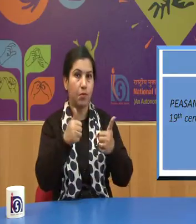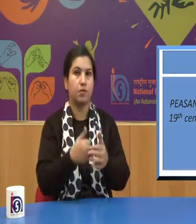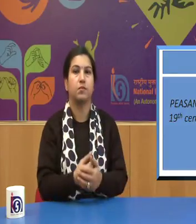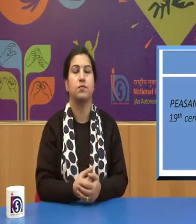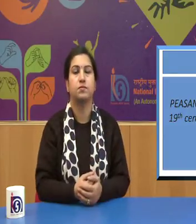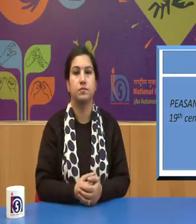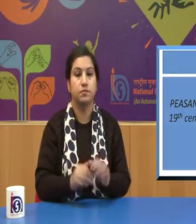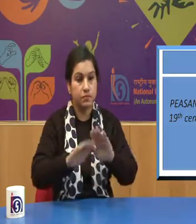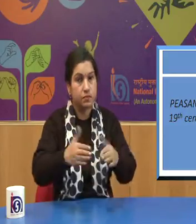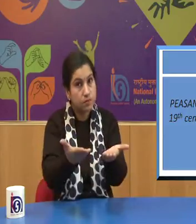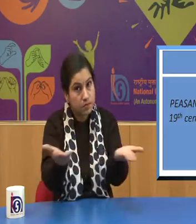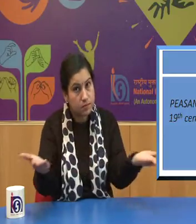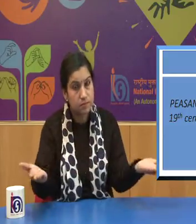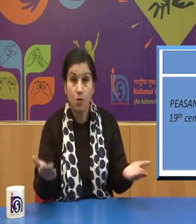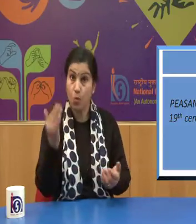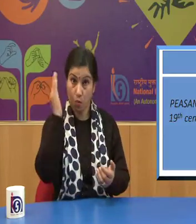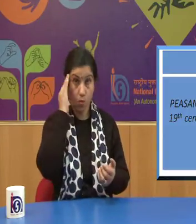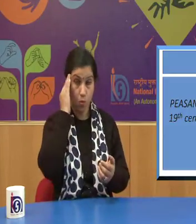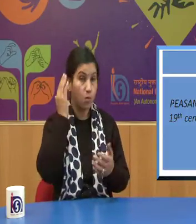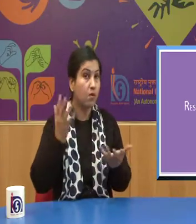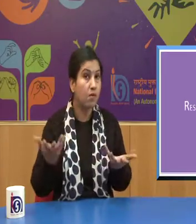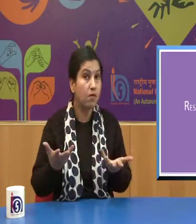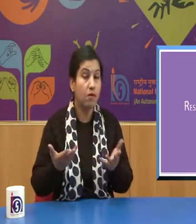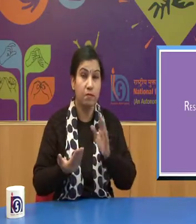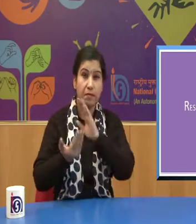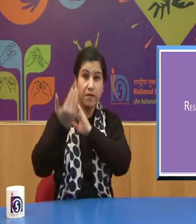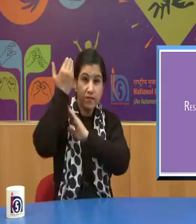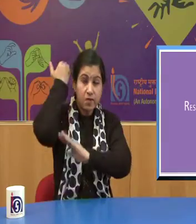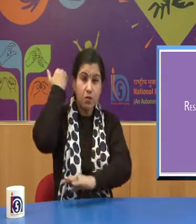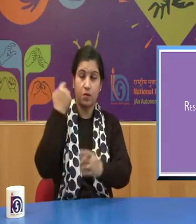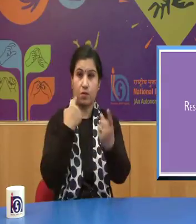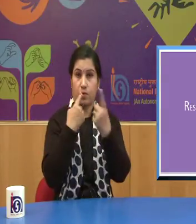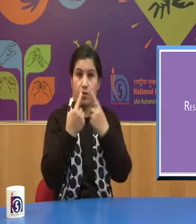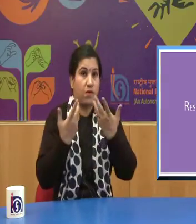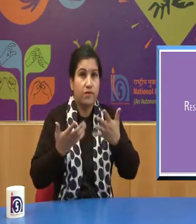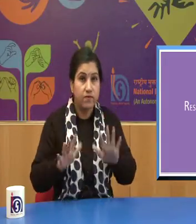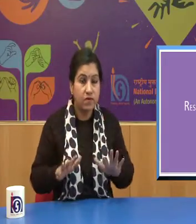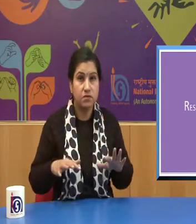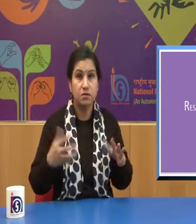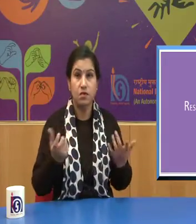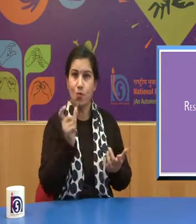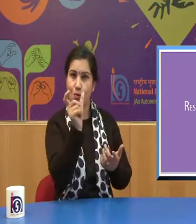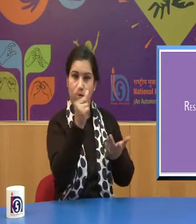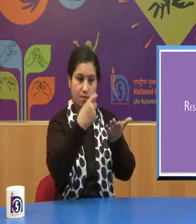Dear learners, as you know, we had discussed the meaning of resistance